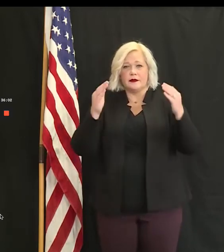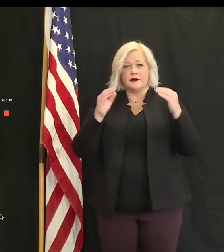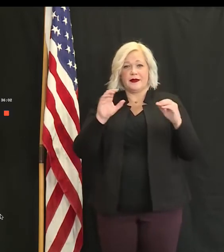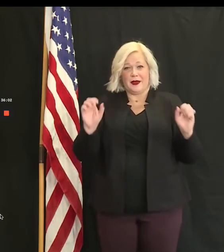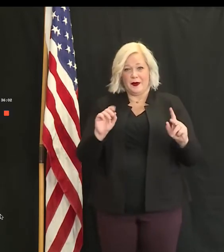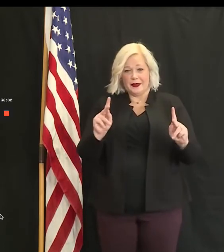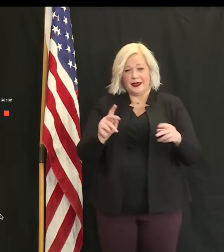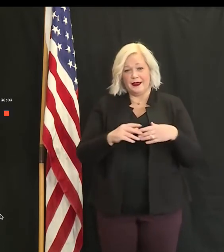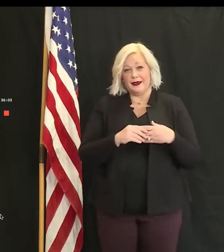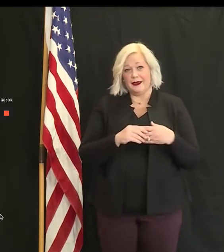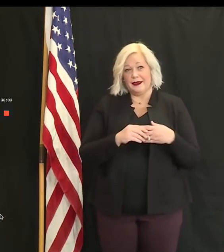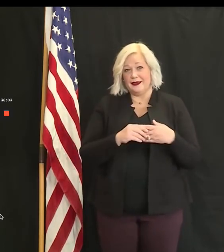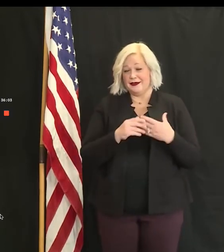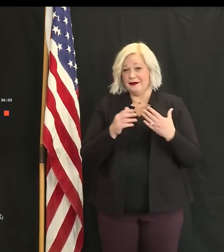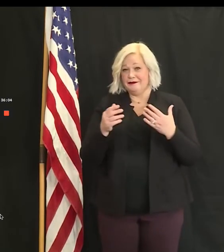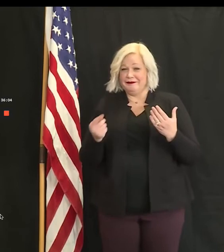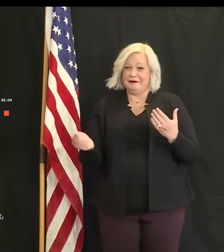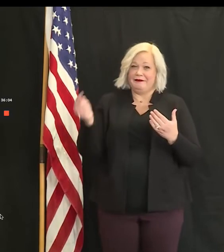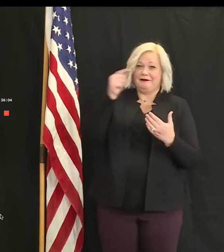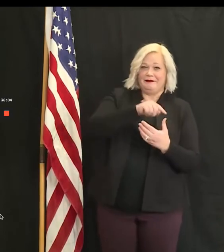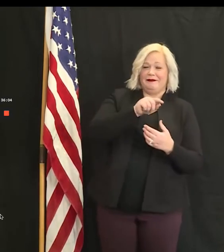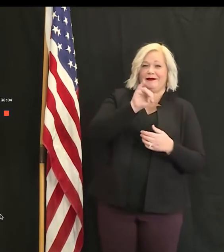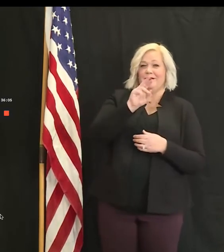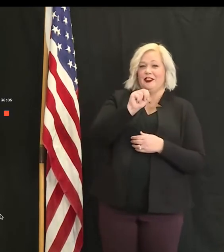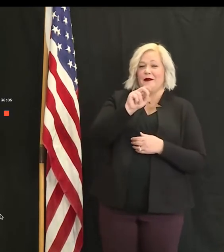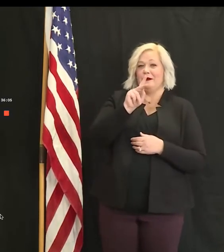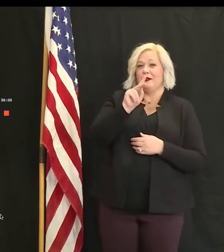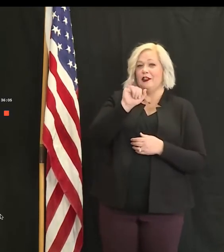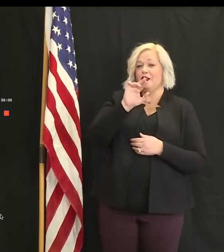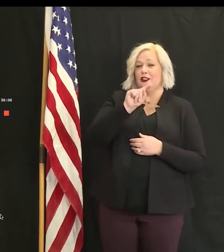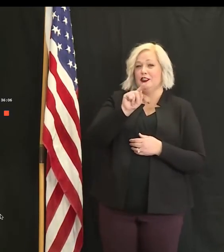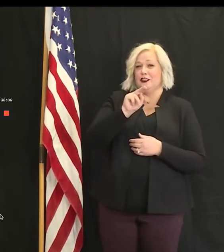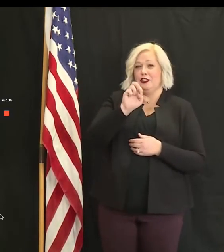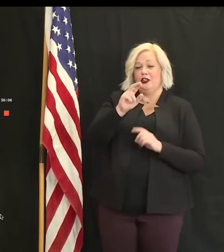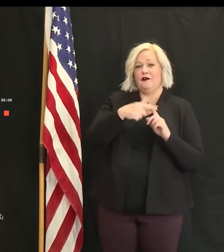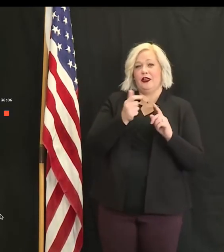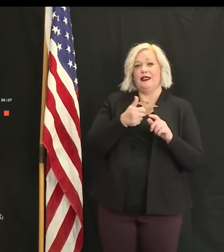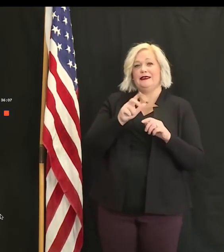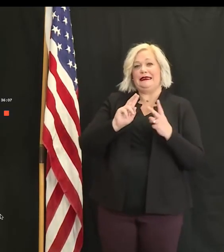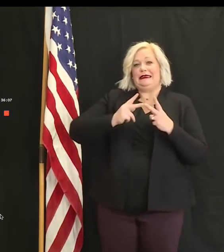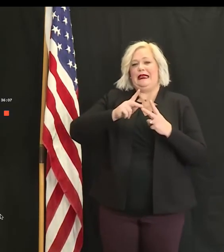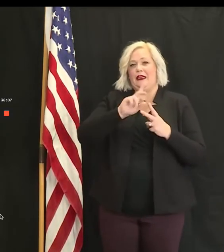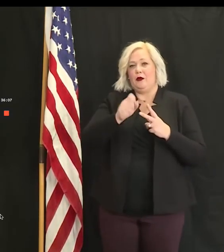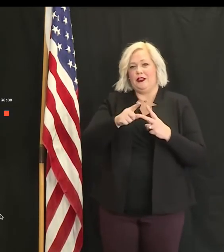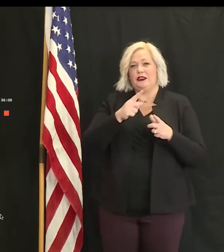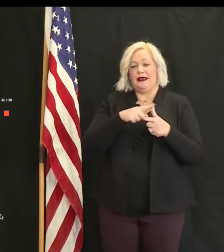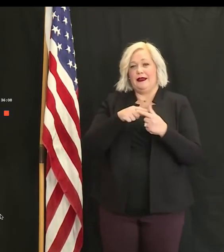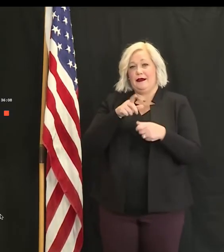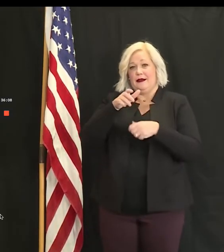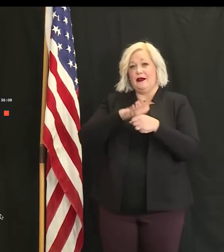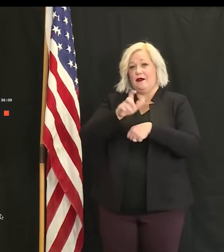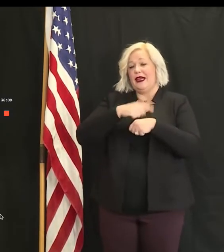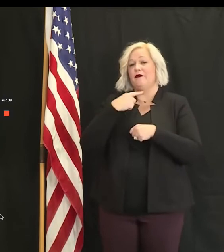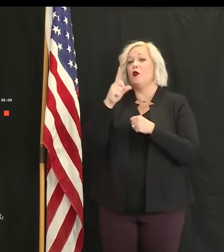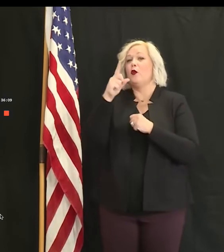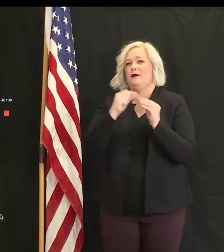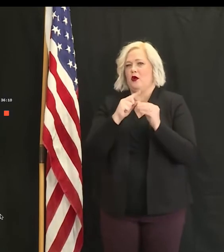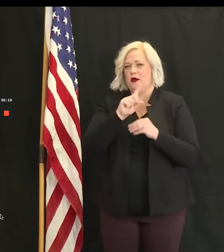Okay, well, we would go back to Jim Kurtzner for his follow-up question, and then we will have time for one more